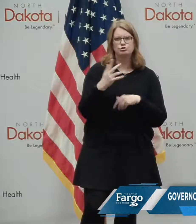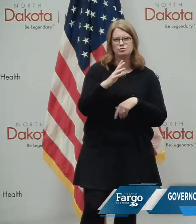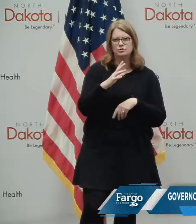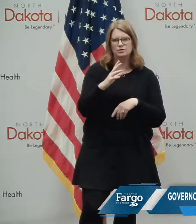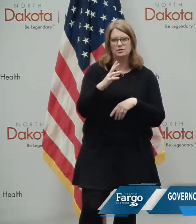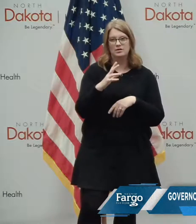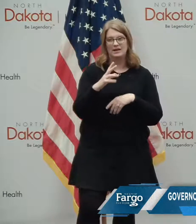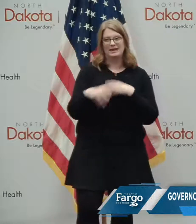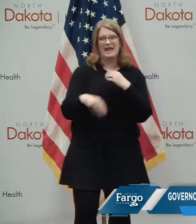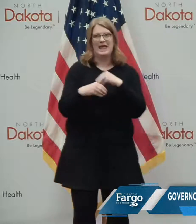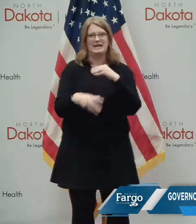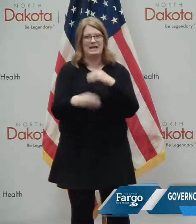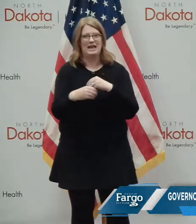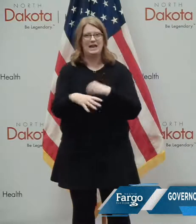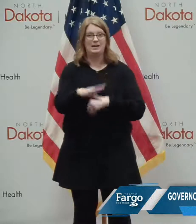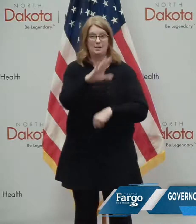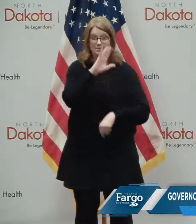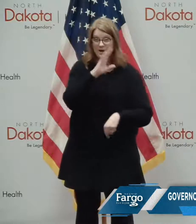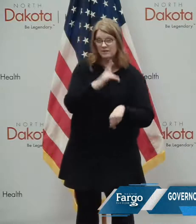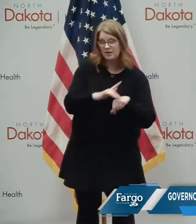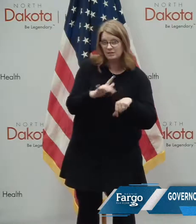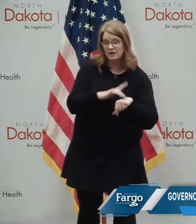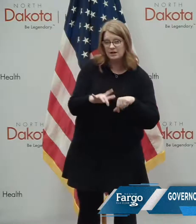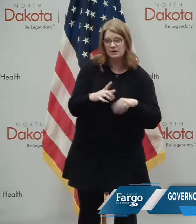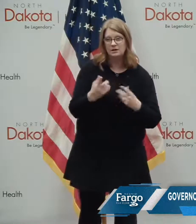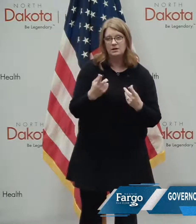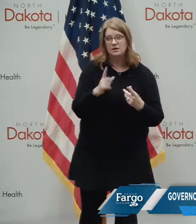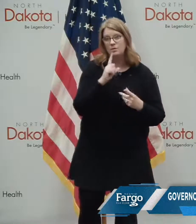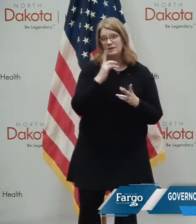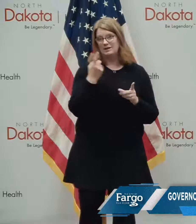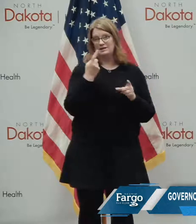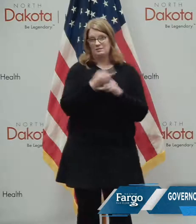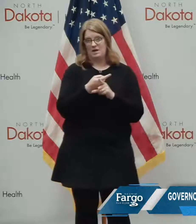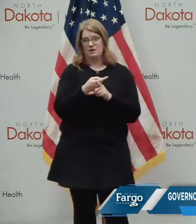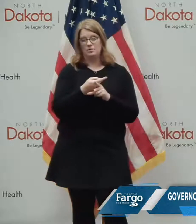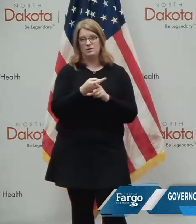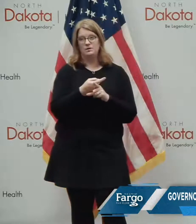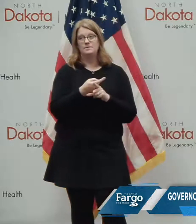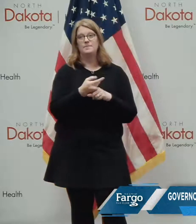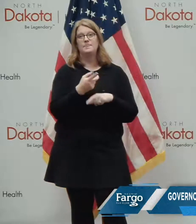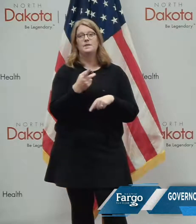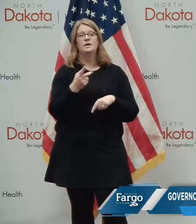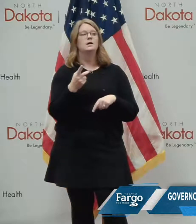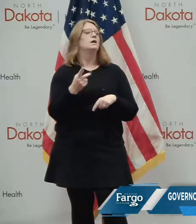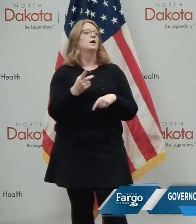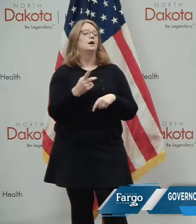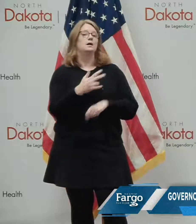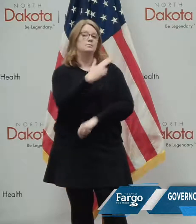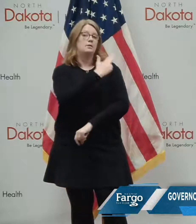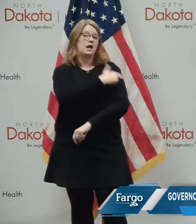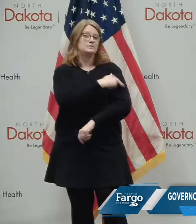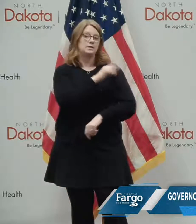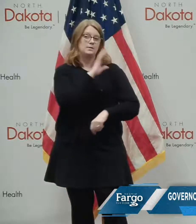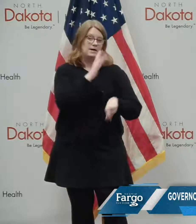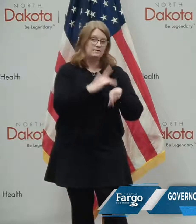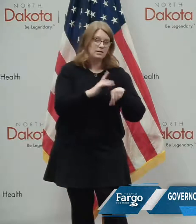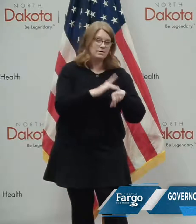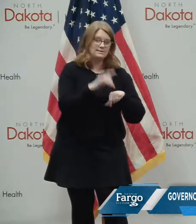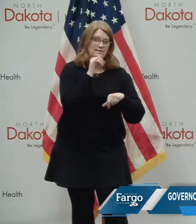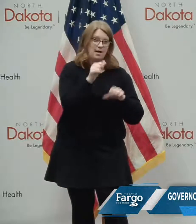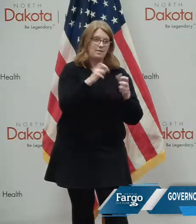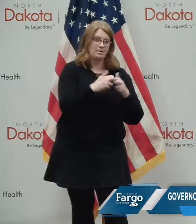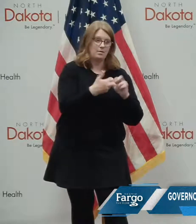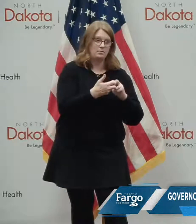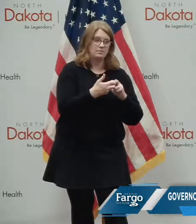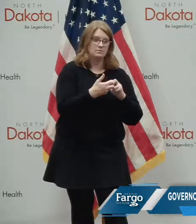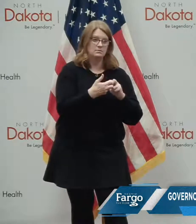it is an accurate statement that capacity to date has not been a problem in the state of North Dakota. Could it be a